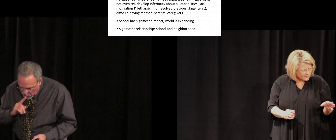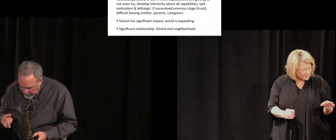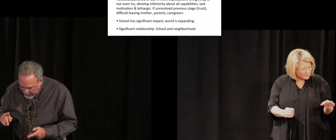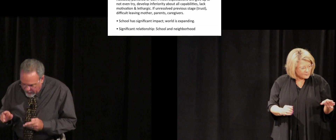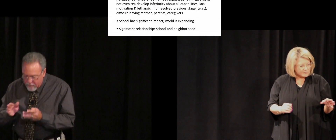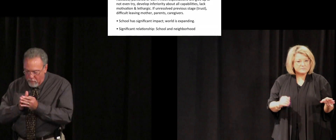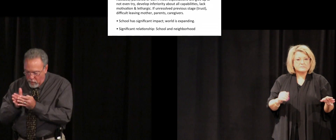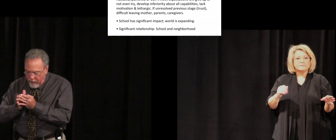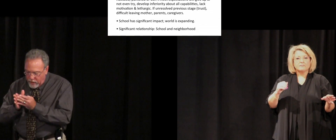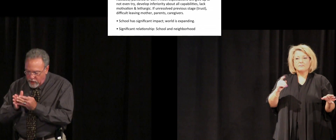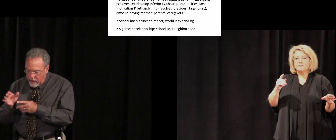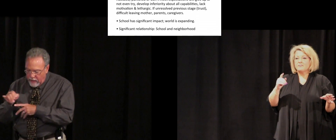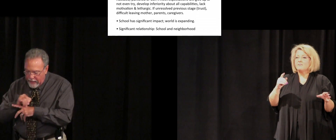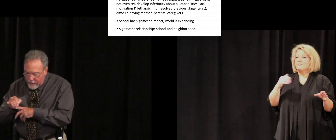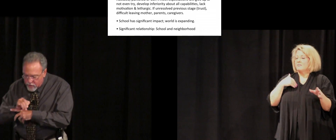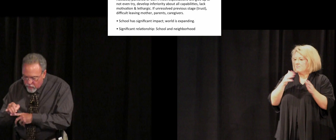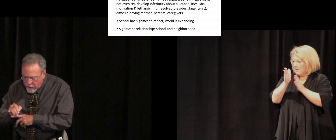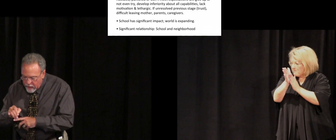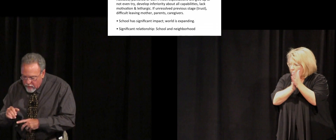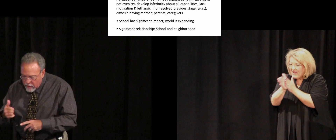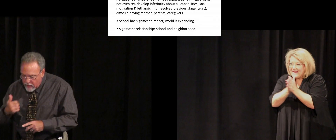Stage 5, my favorite.